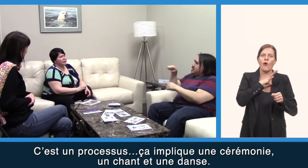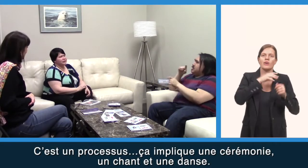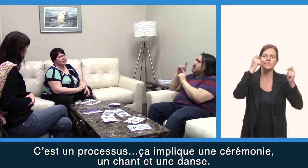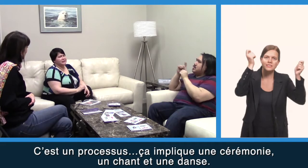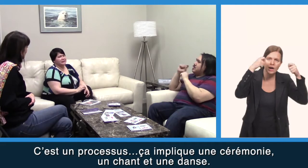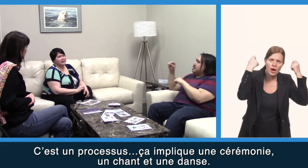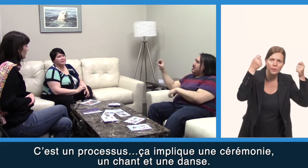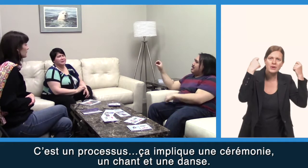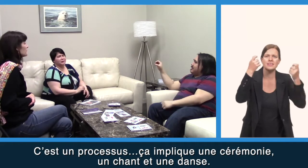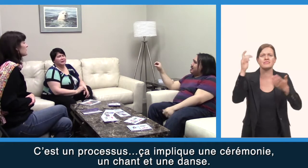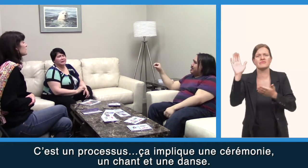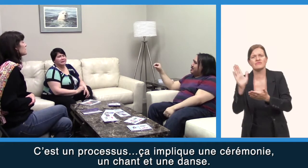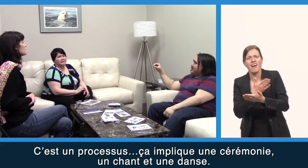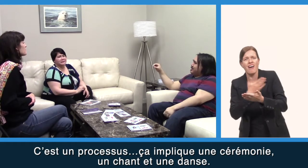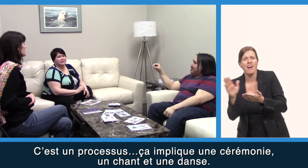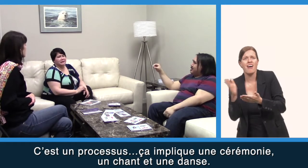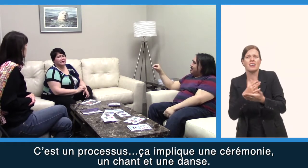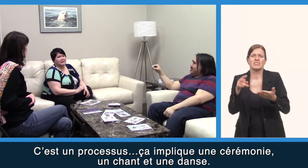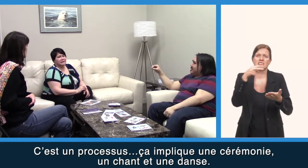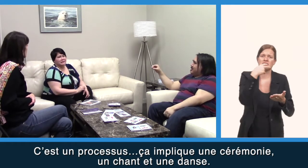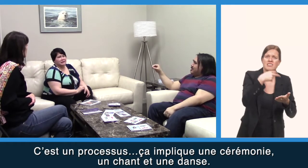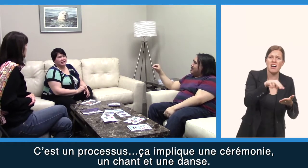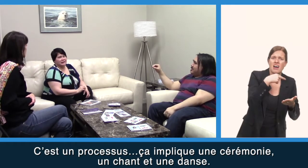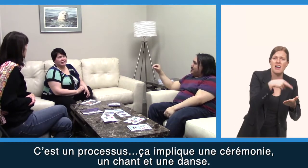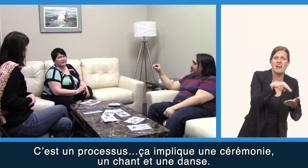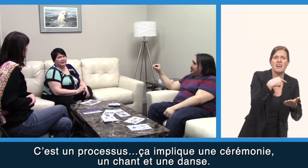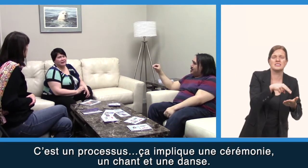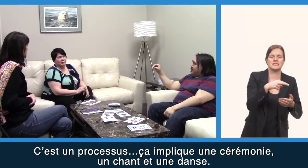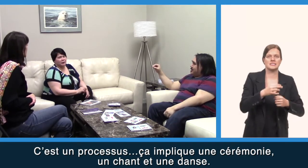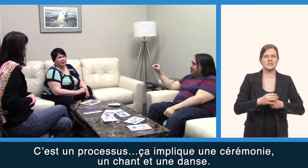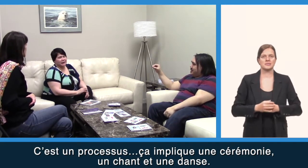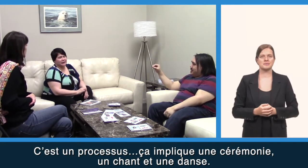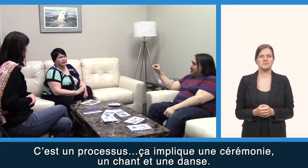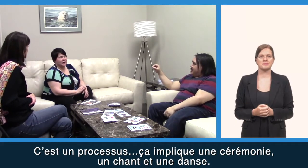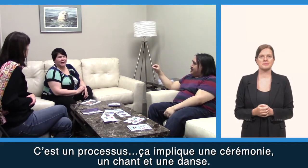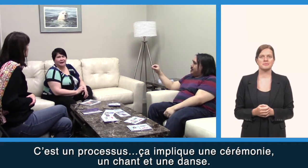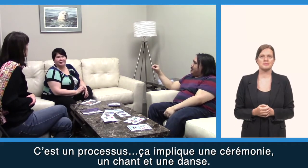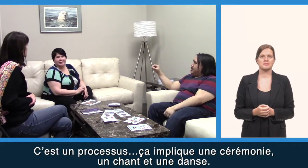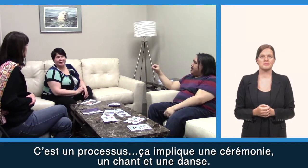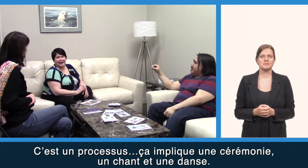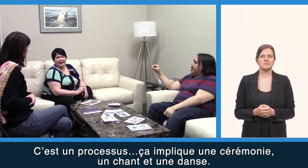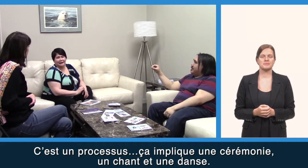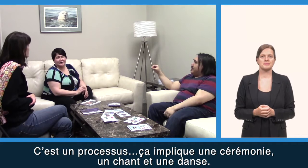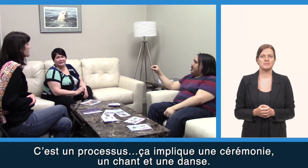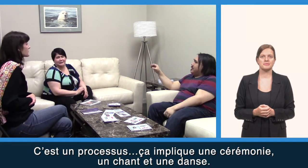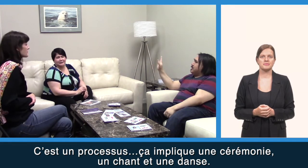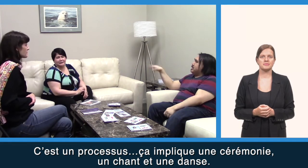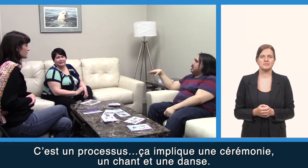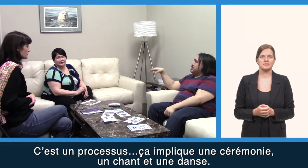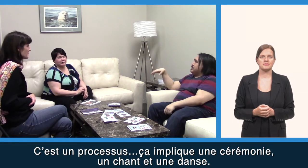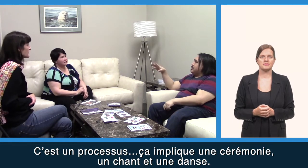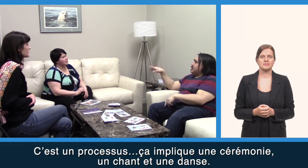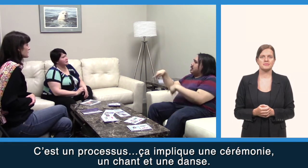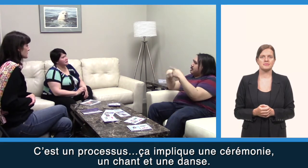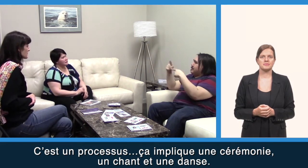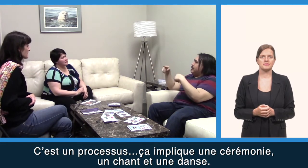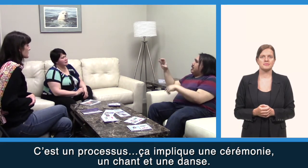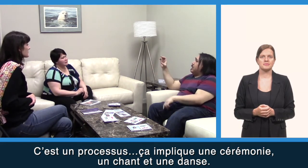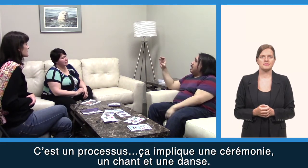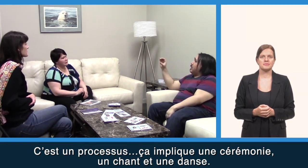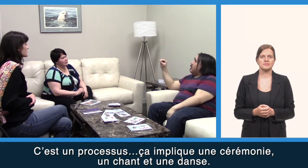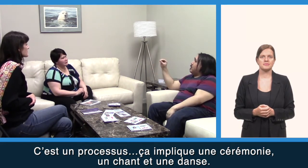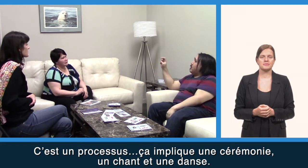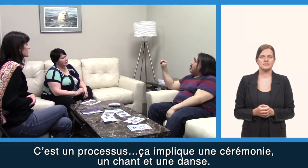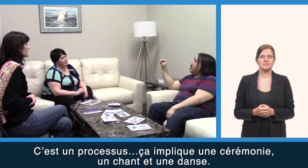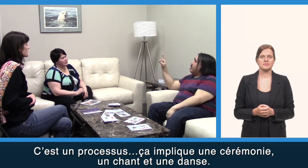It's a process, it comes with us, like a ceremony, a chant, a dance. Mhm.